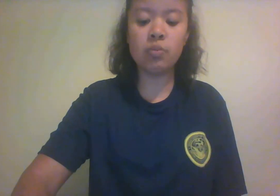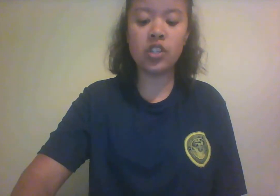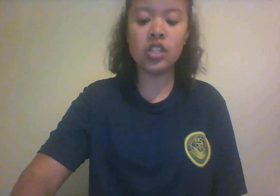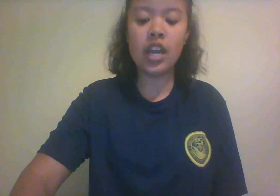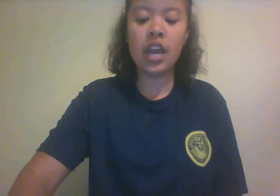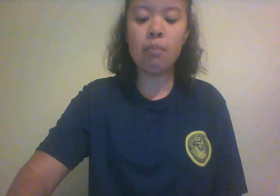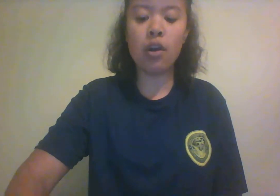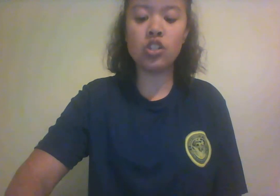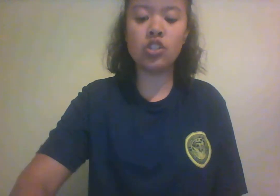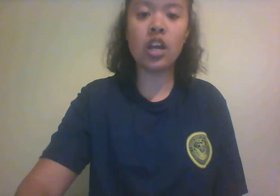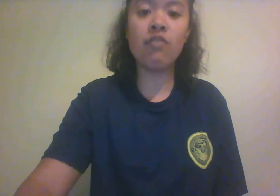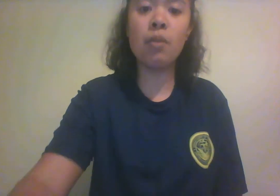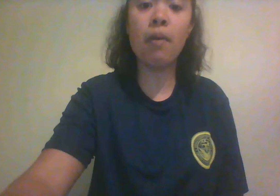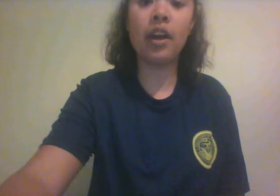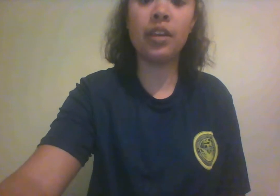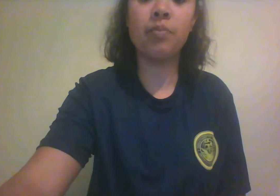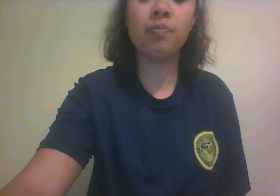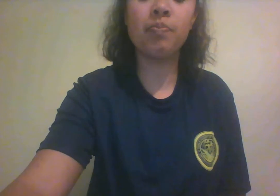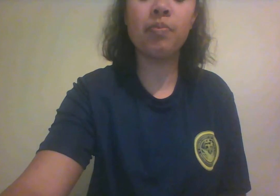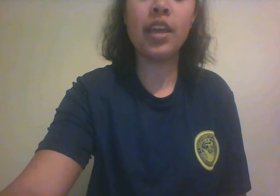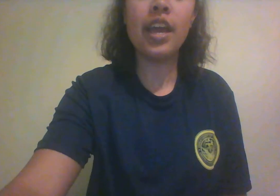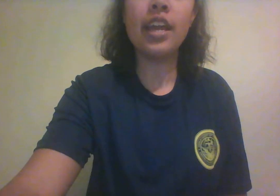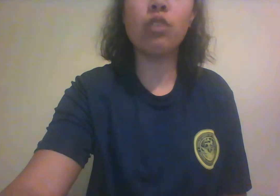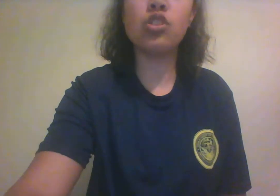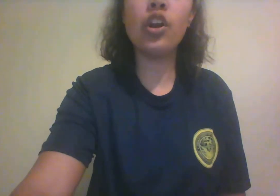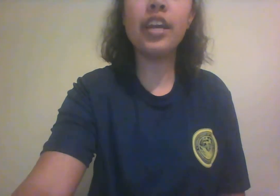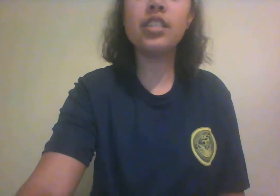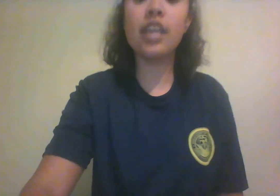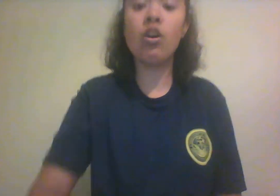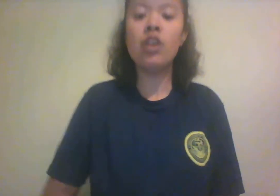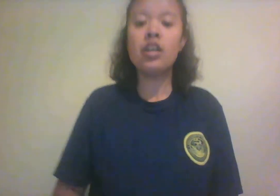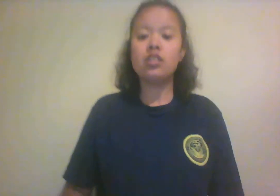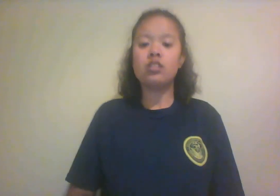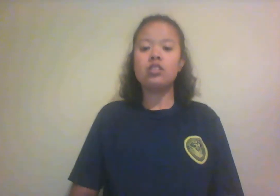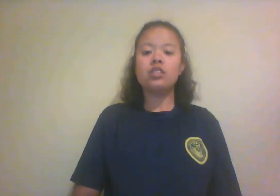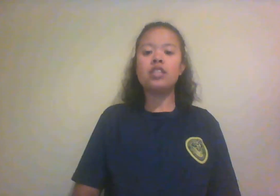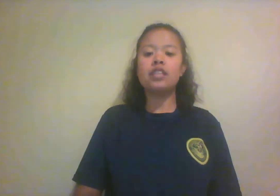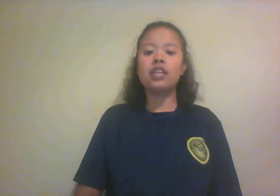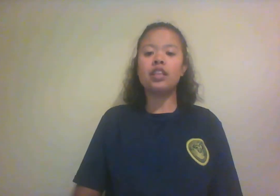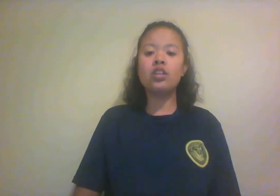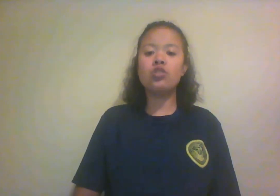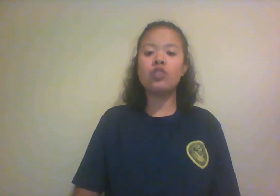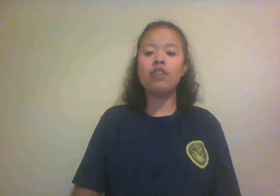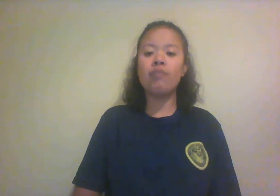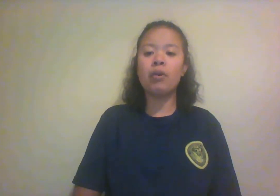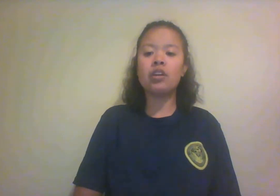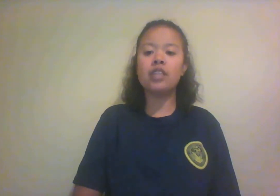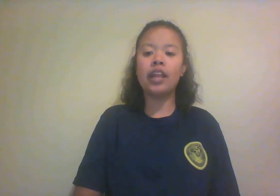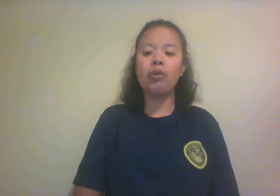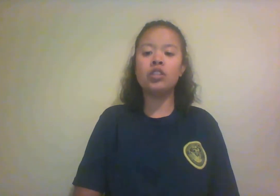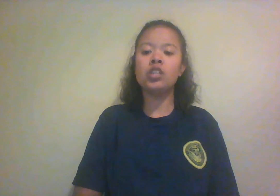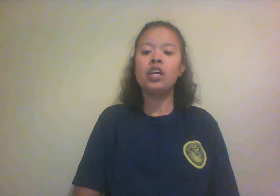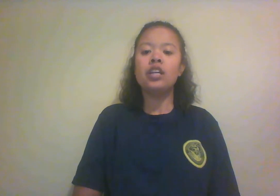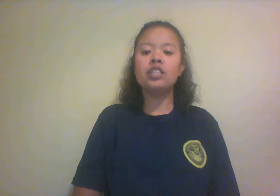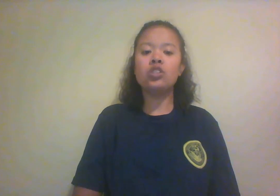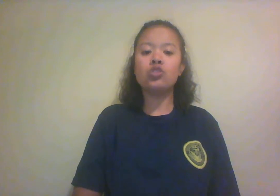expressions and postures of the body. Now, Start ASL says that the history of American Sign Language didn't